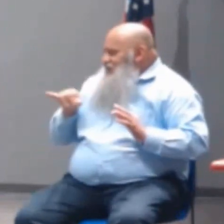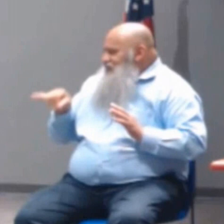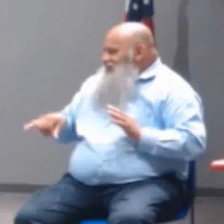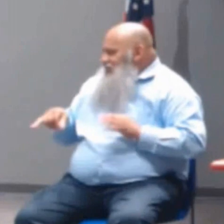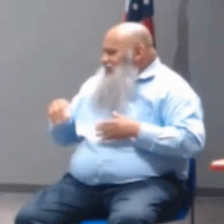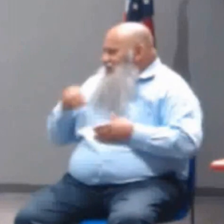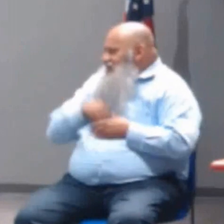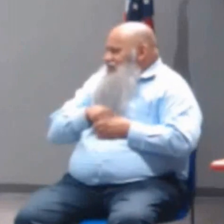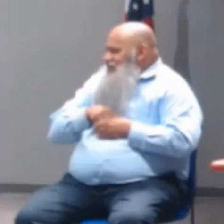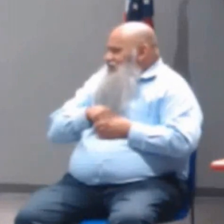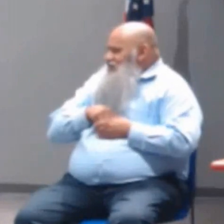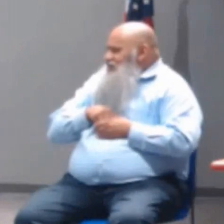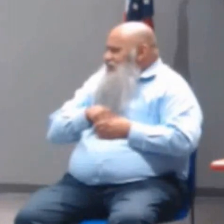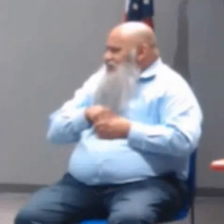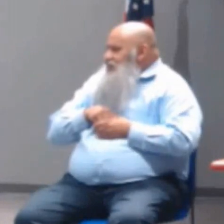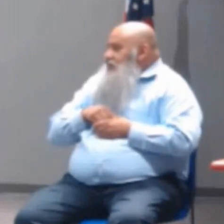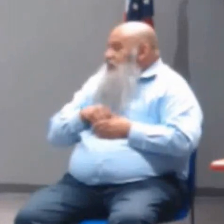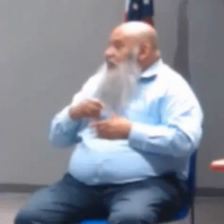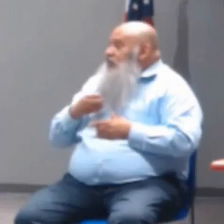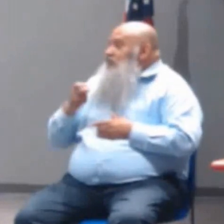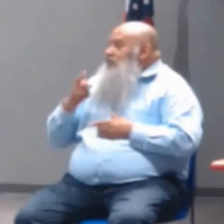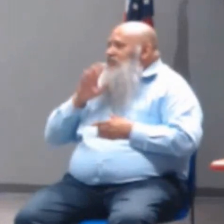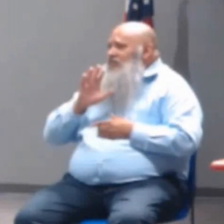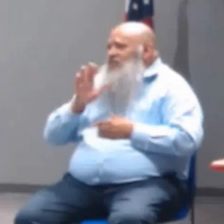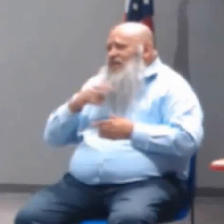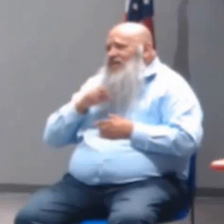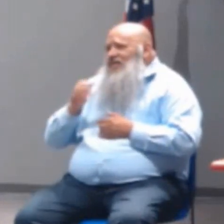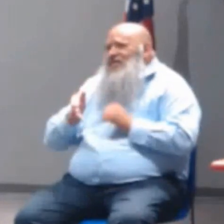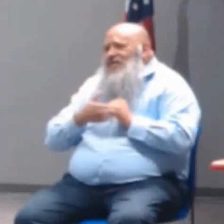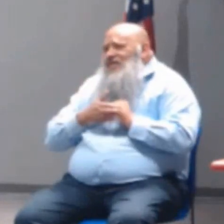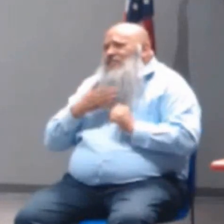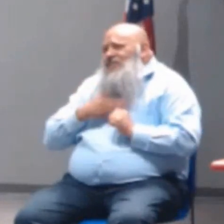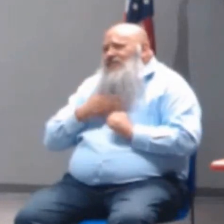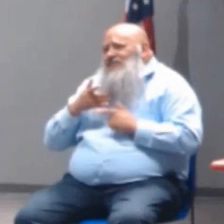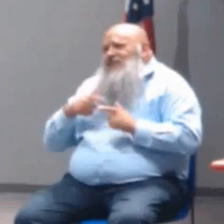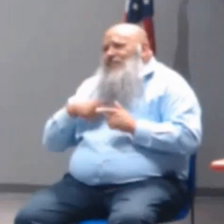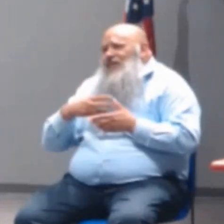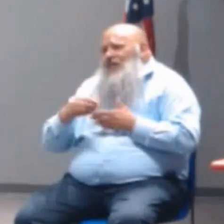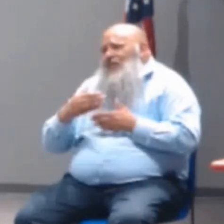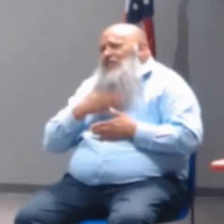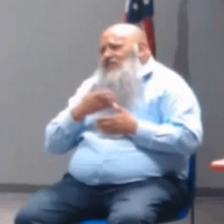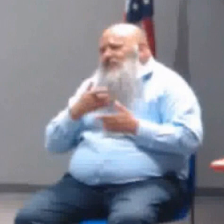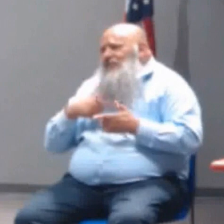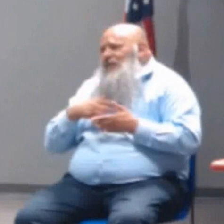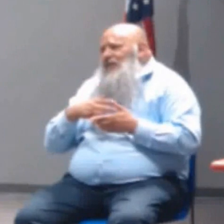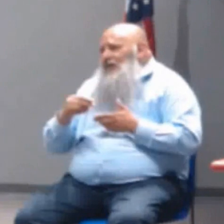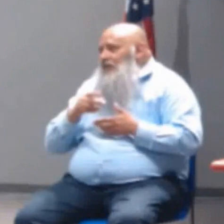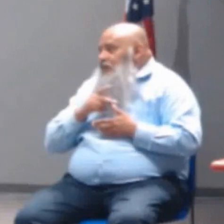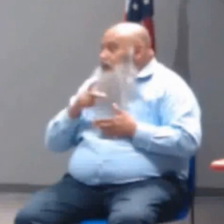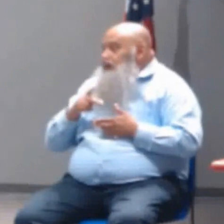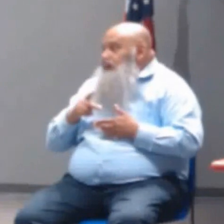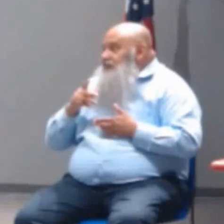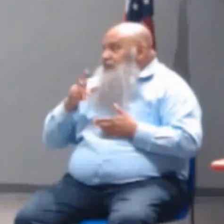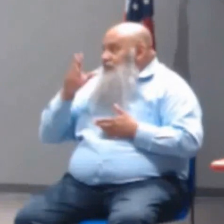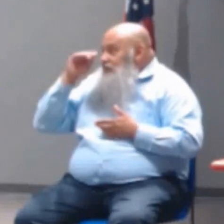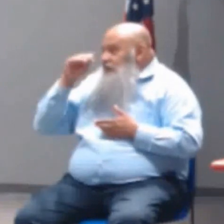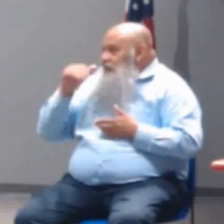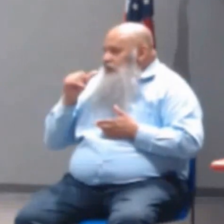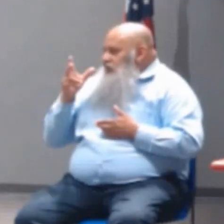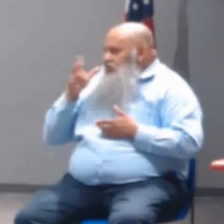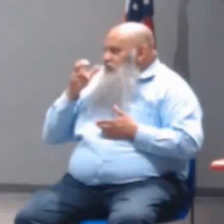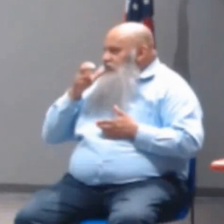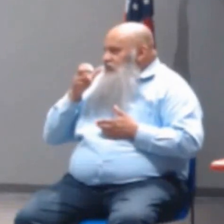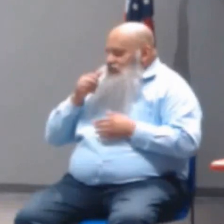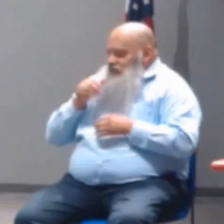there." And she said, "I can help. Please let me out." But the prince wouldn't listen. And every